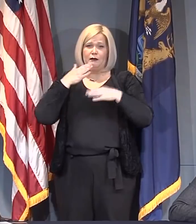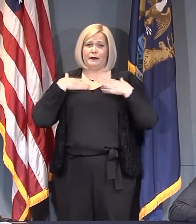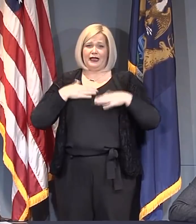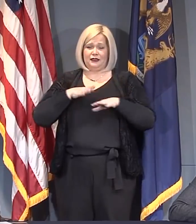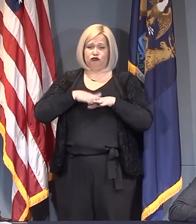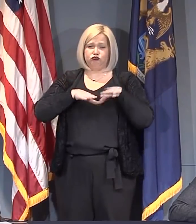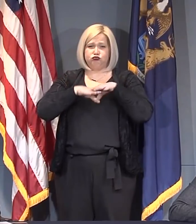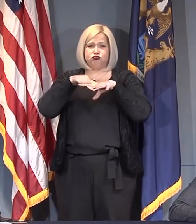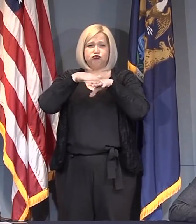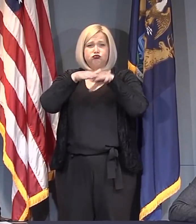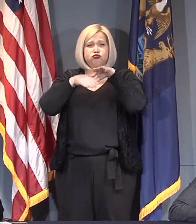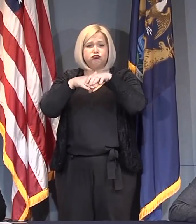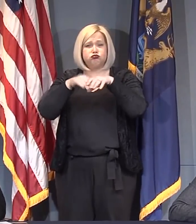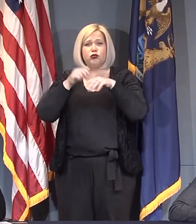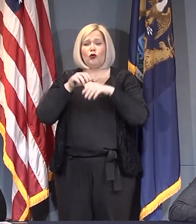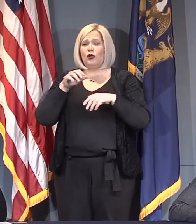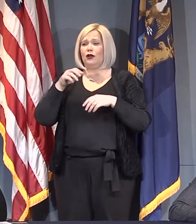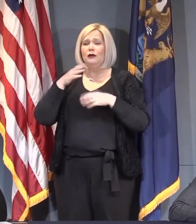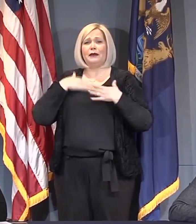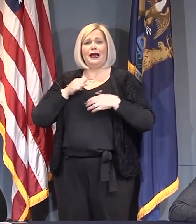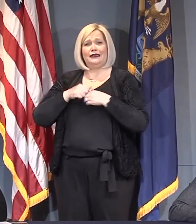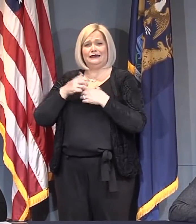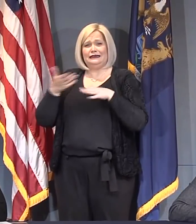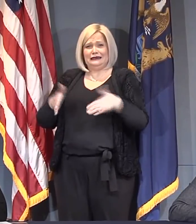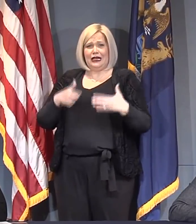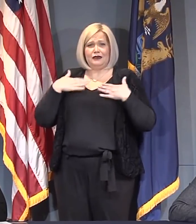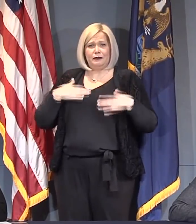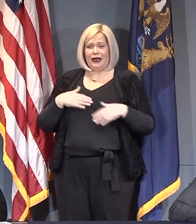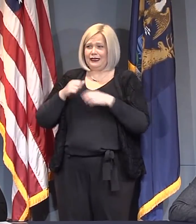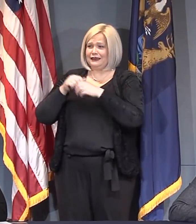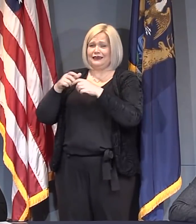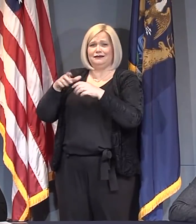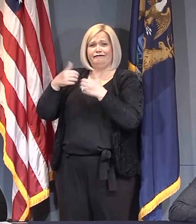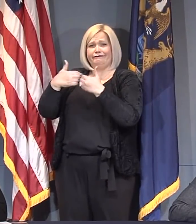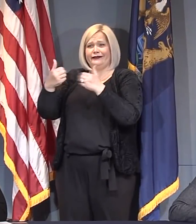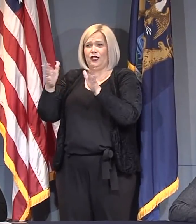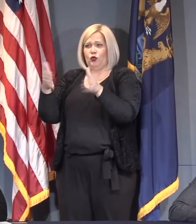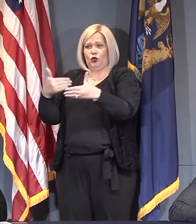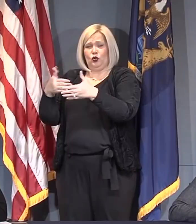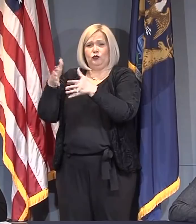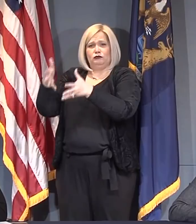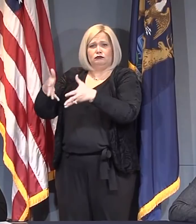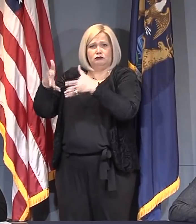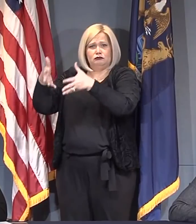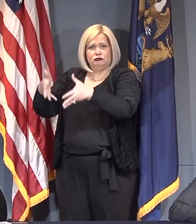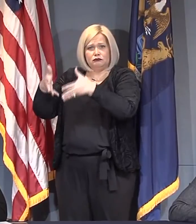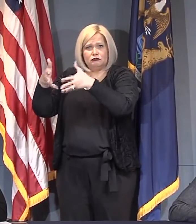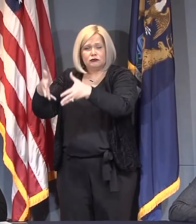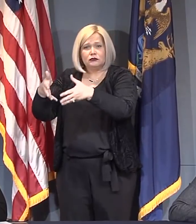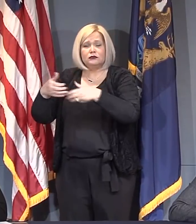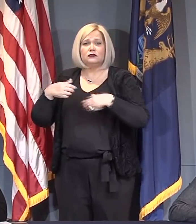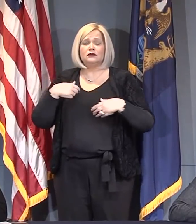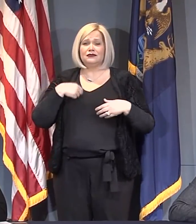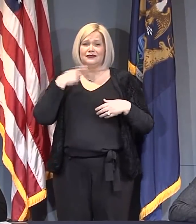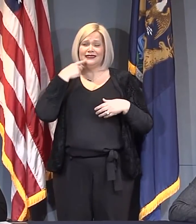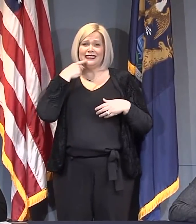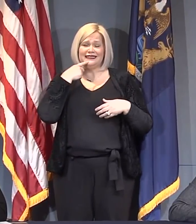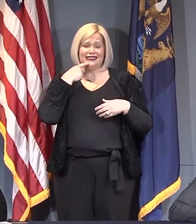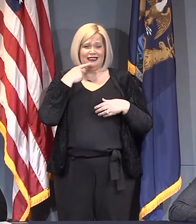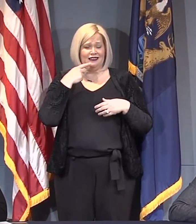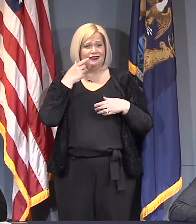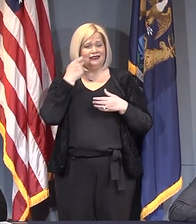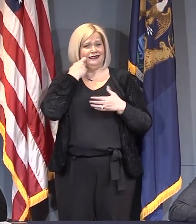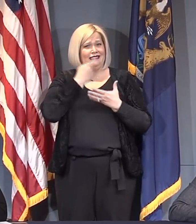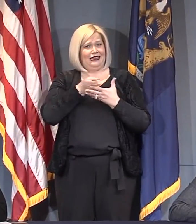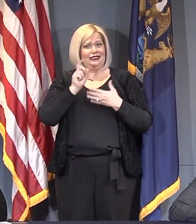sleep study room at Sinai Grace Hospital in Detroit. The reporting said that the bodies were being piled in the freezer floor as of last